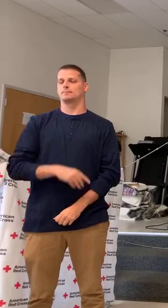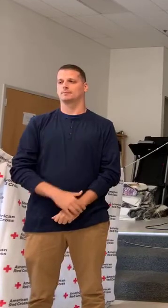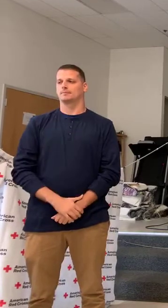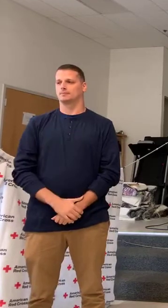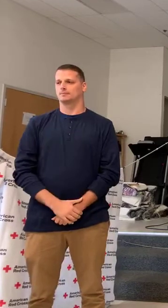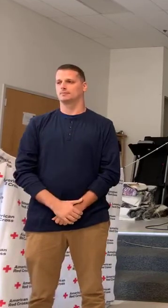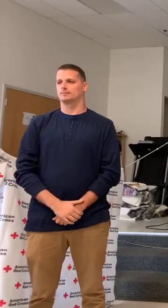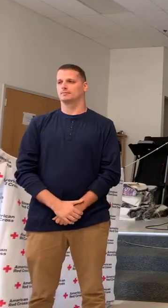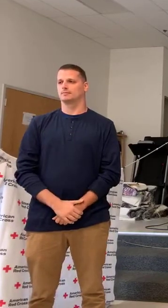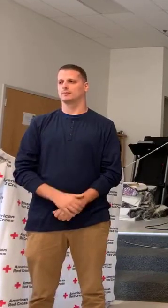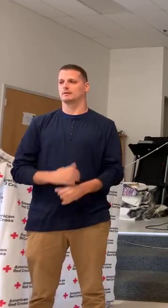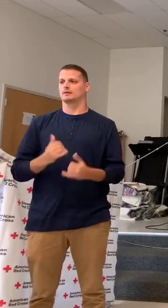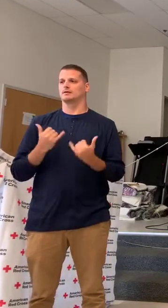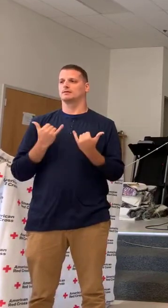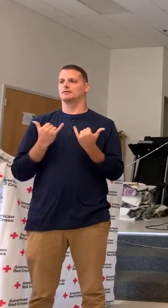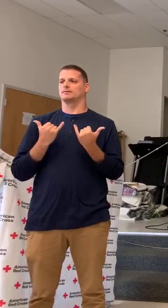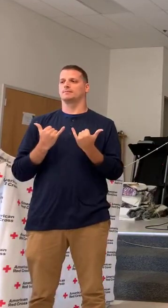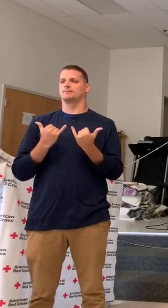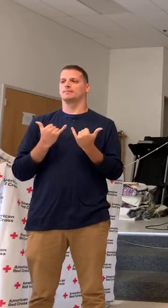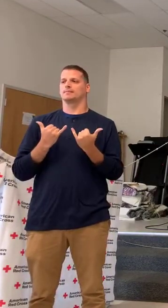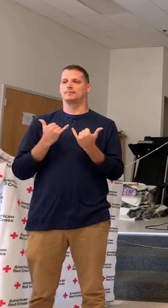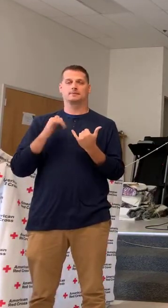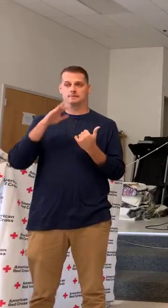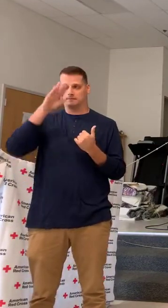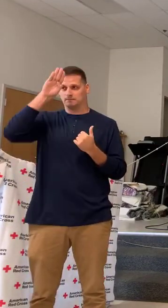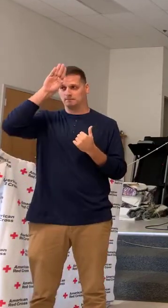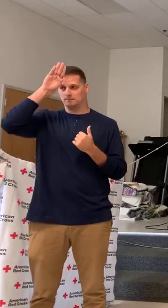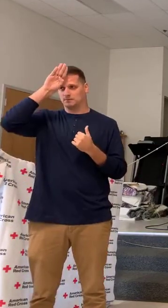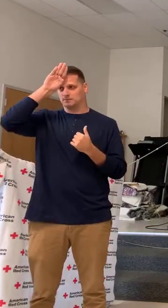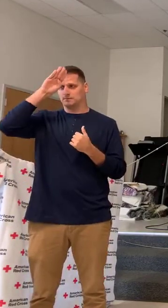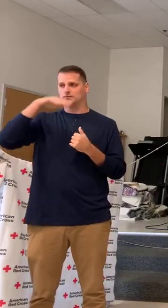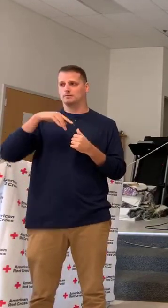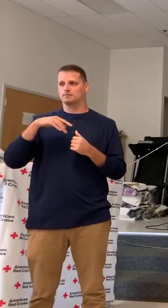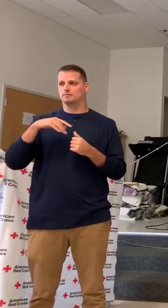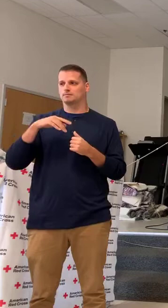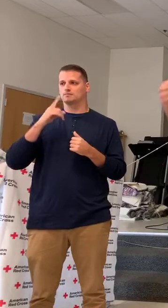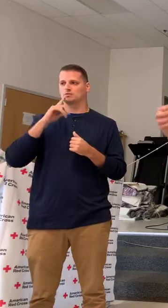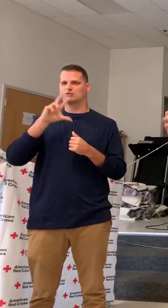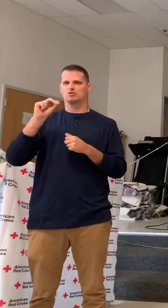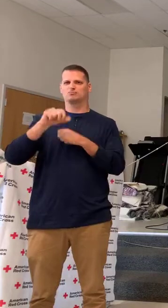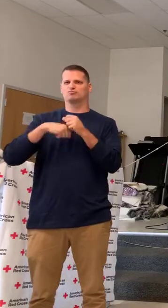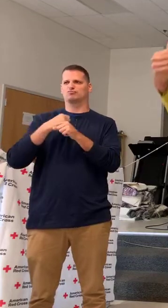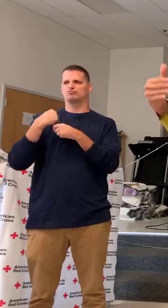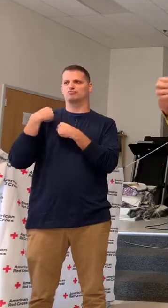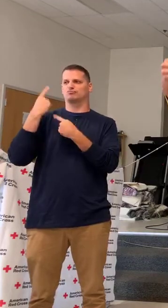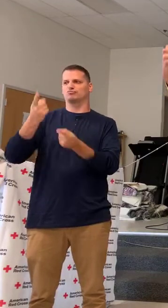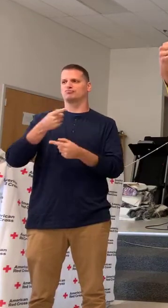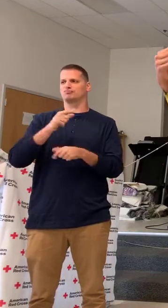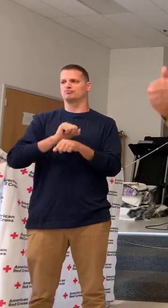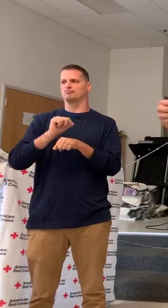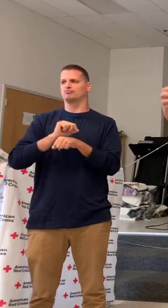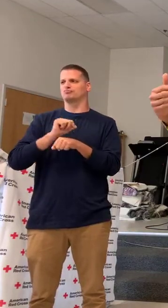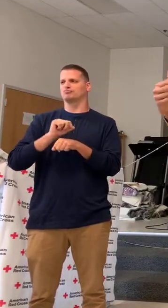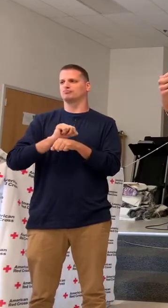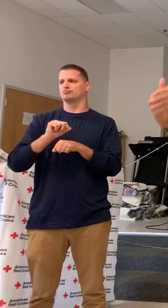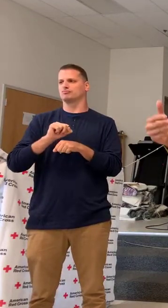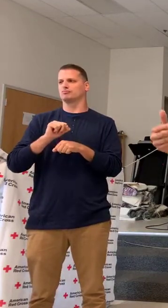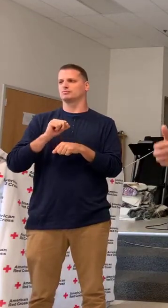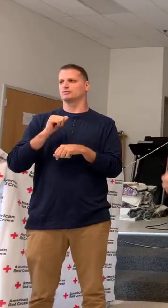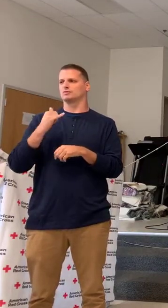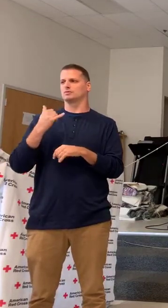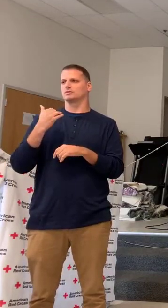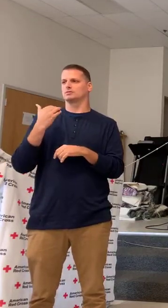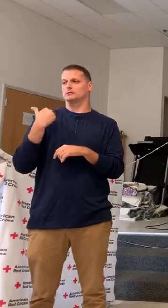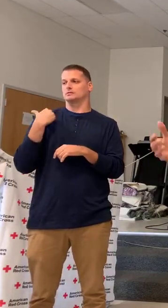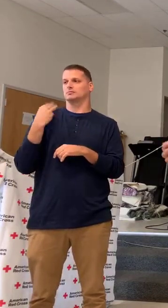Norm's the current Fire and Aviation Director for the state of Alaska with a 30-year career under his belt, and then Tom, who was here on Wednesday, was the former Fire and Aviation Director for the